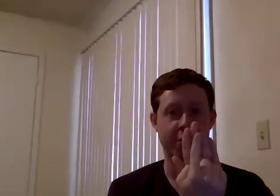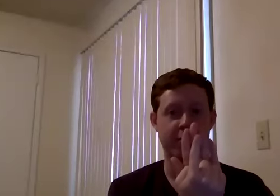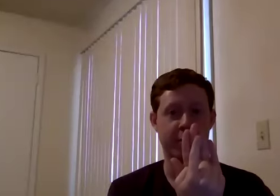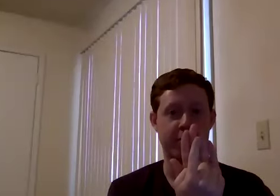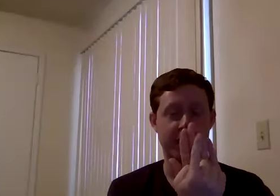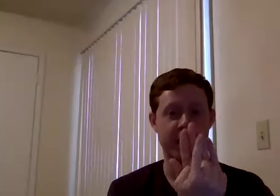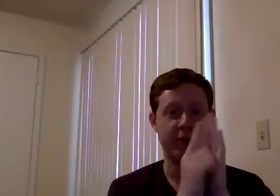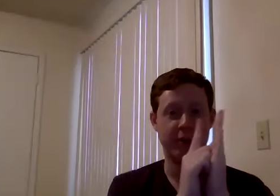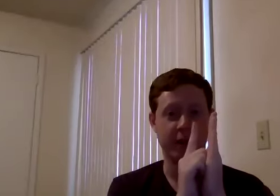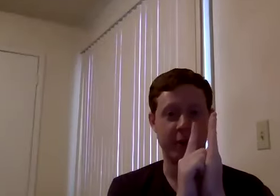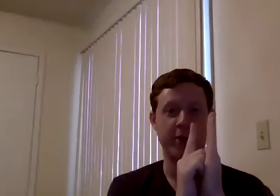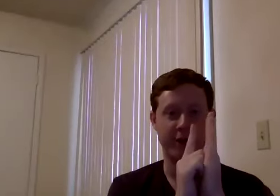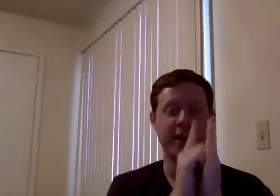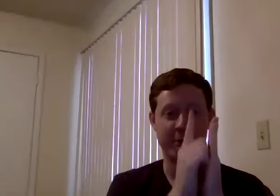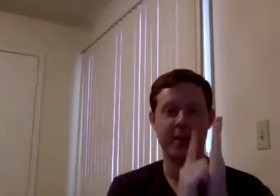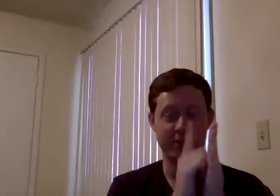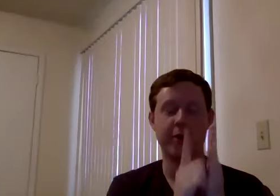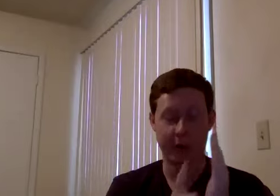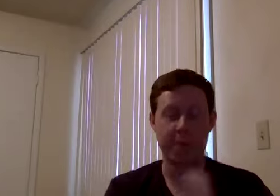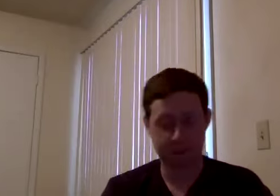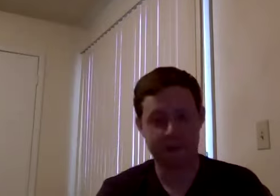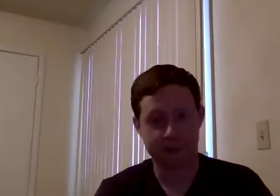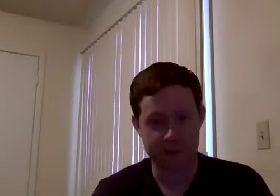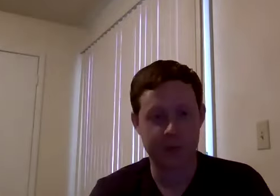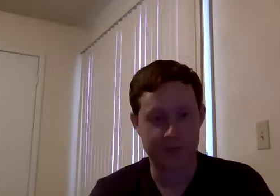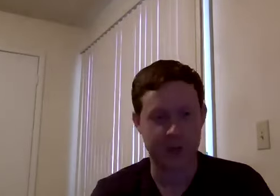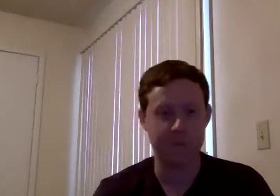show us how it's done? Like, are we doing it sideways? Okay. Just making sure.